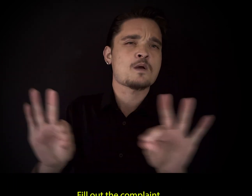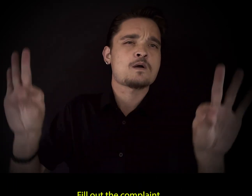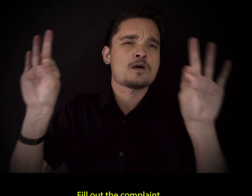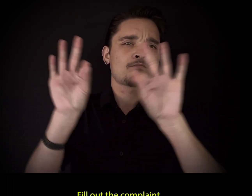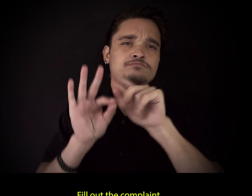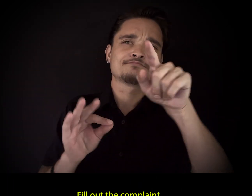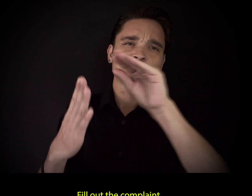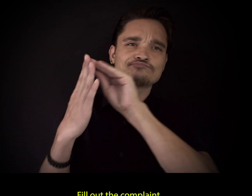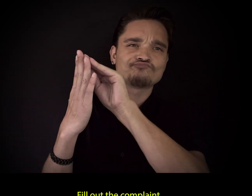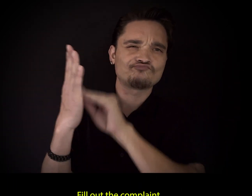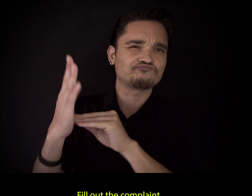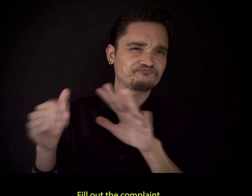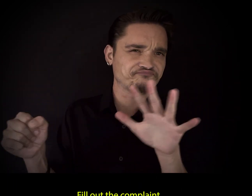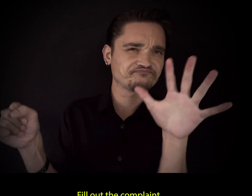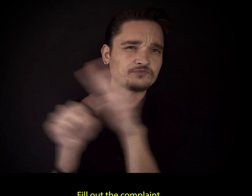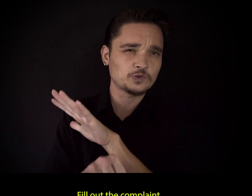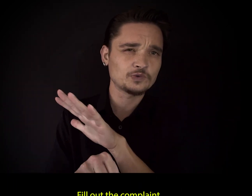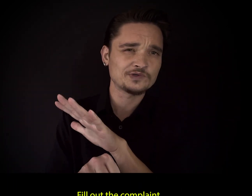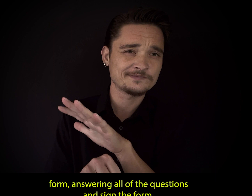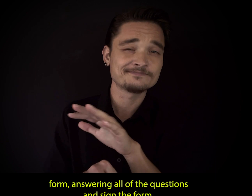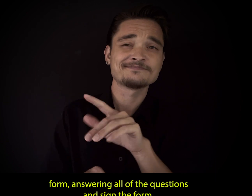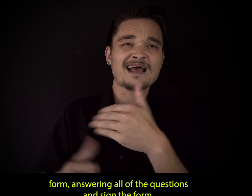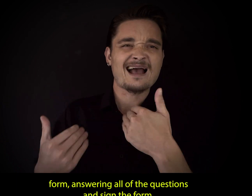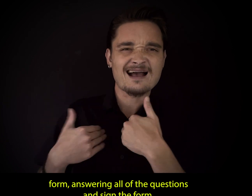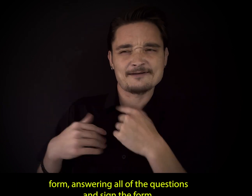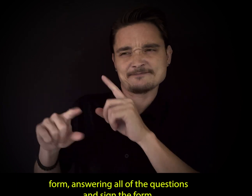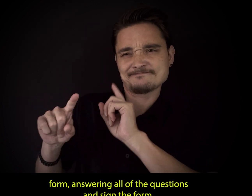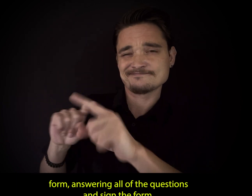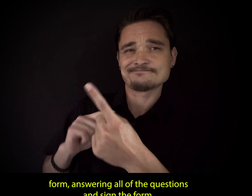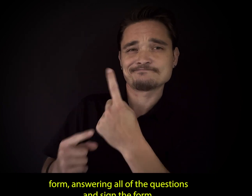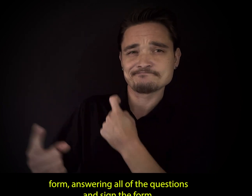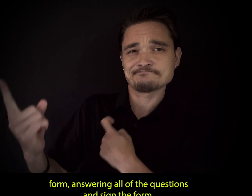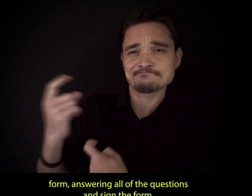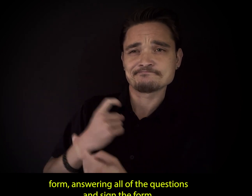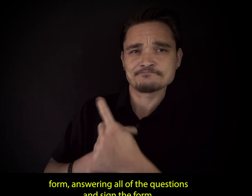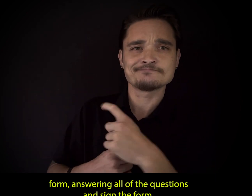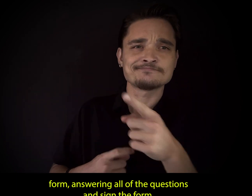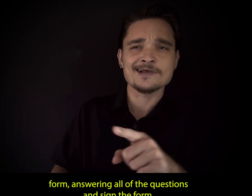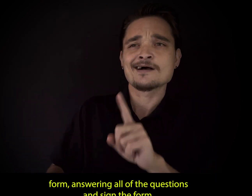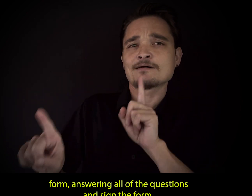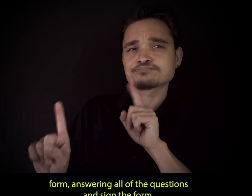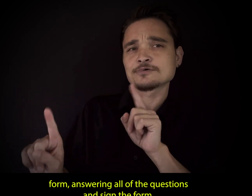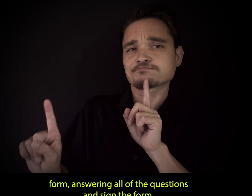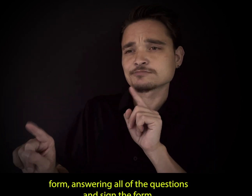Fill out the complaint form, answering all of the questions, and sign the form.